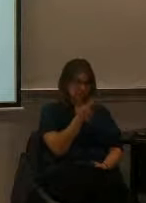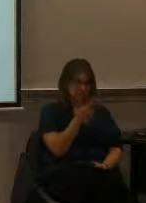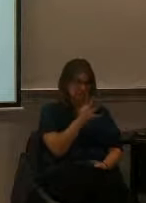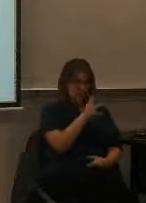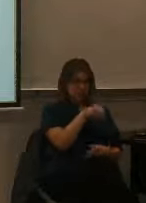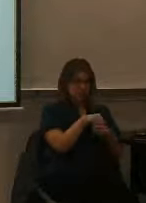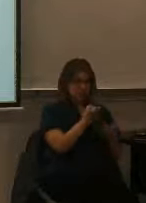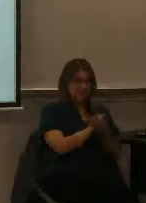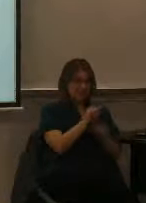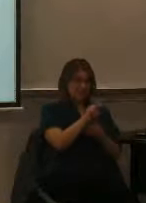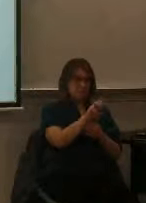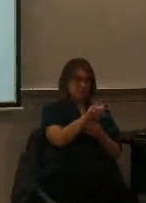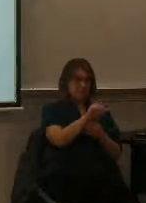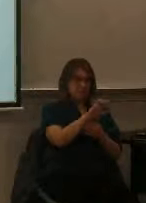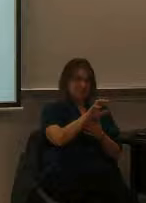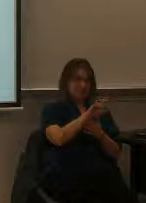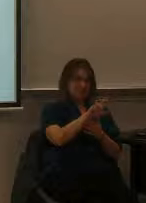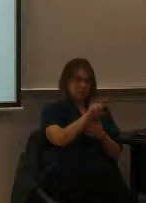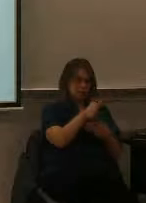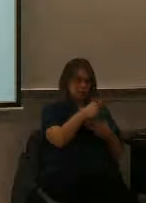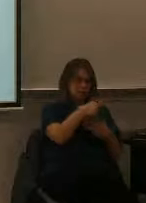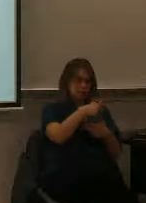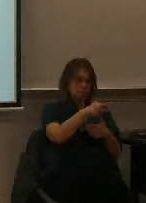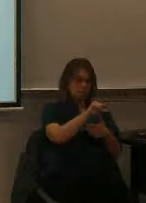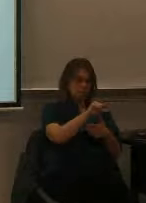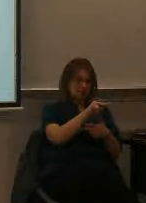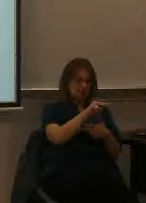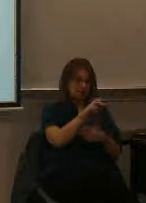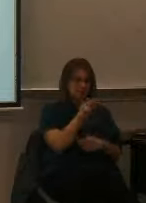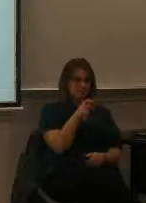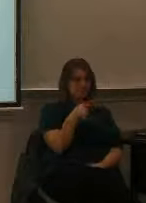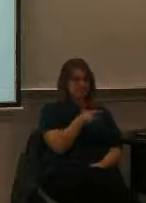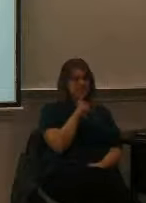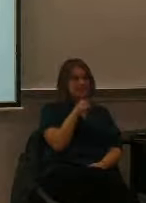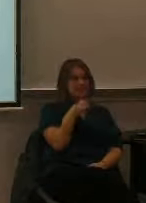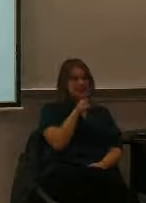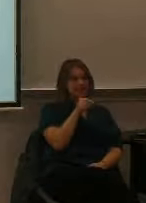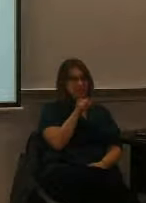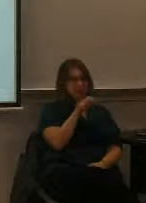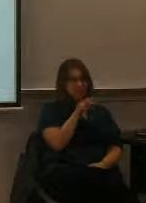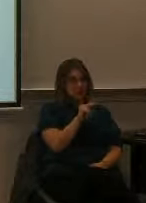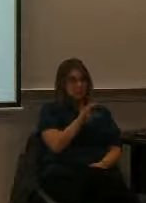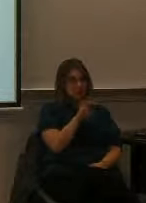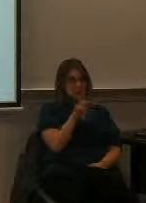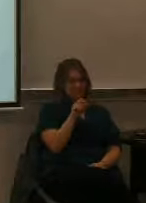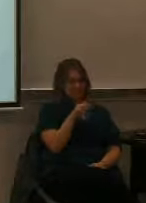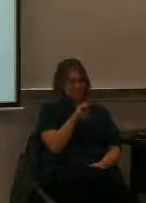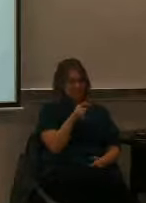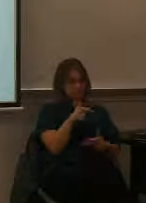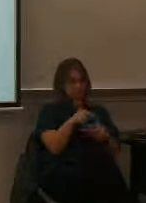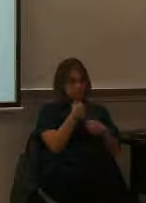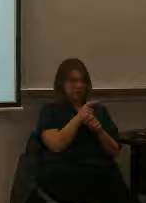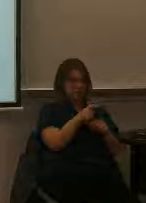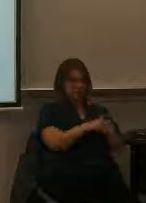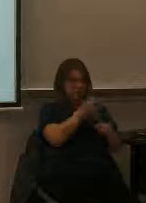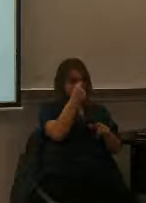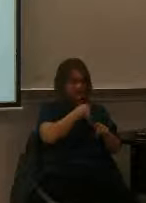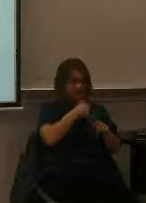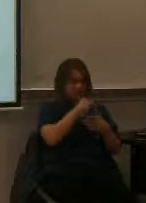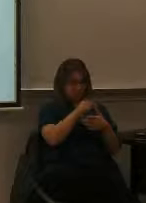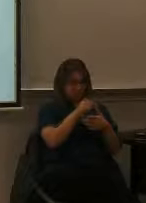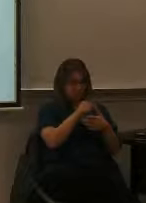into that Melisira and the sinking rate. It's a planktonic diatom. It can make itself long and skinny, and therefore